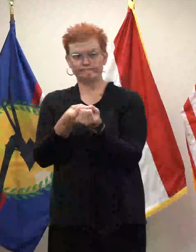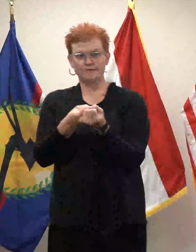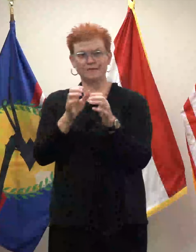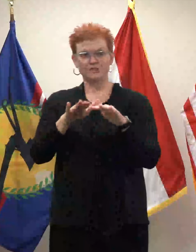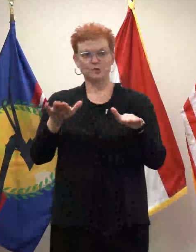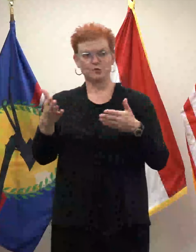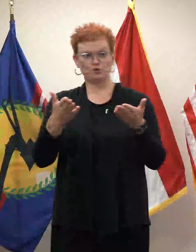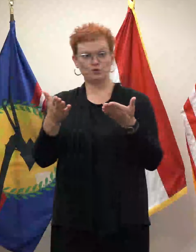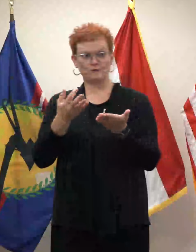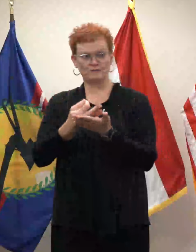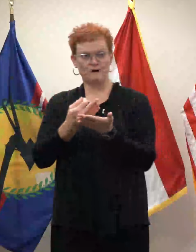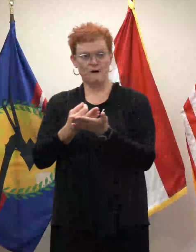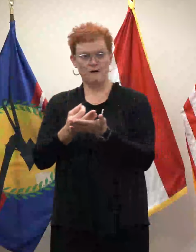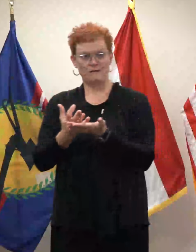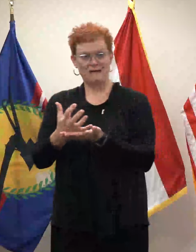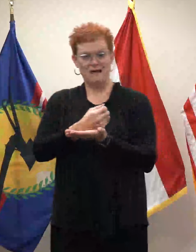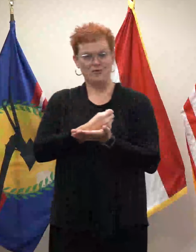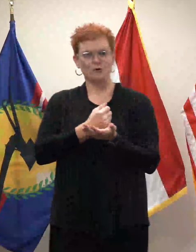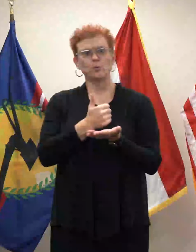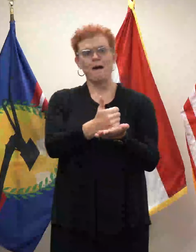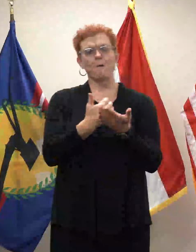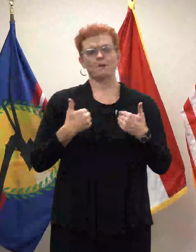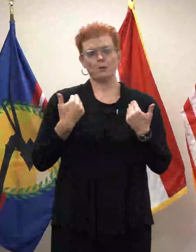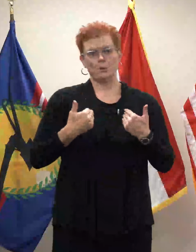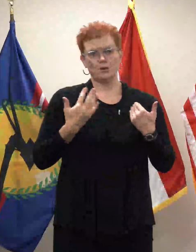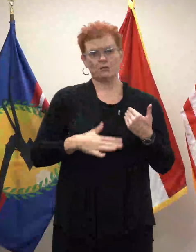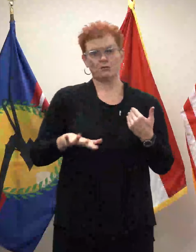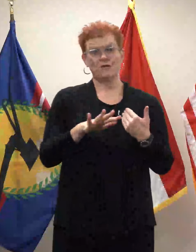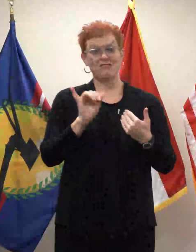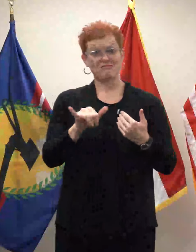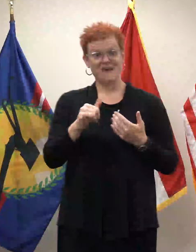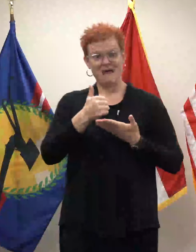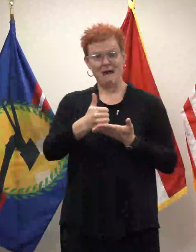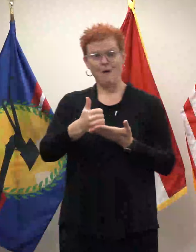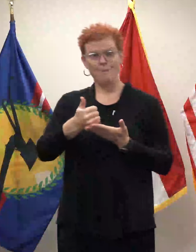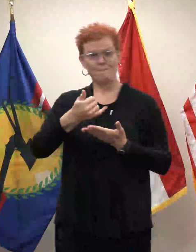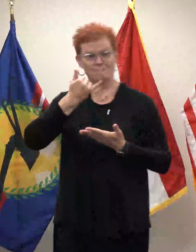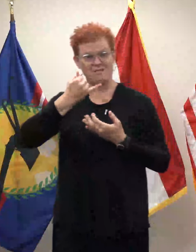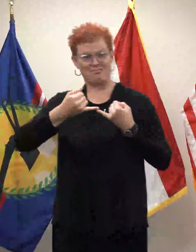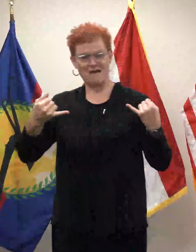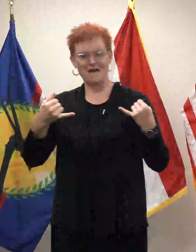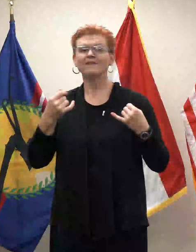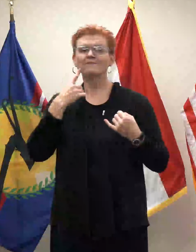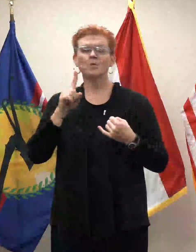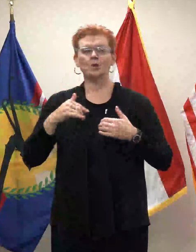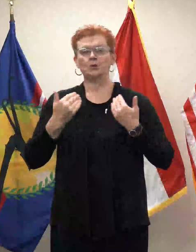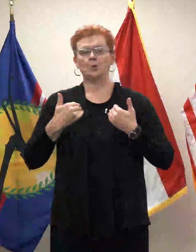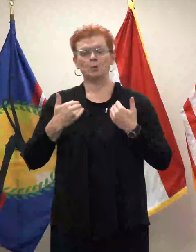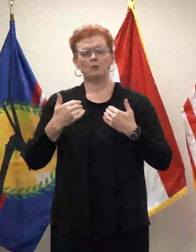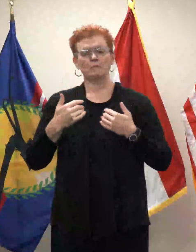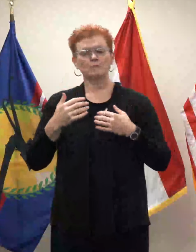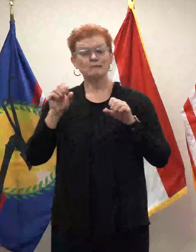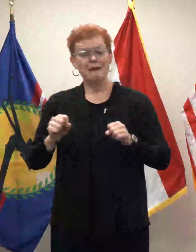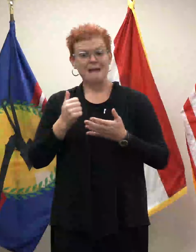Fund gathered to help our youth. The whole purpose of the Youth Connection Helpline was to make sure that youth could get services by